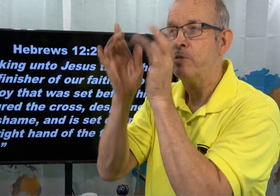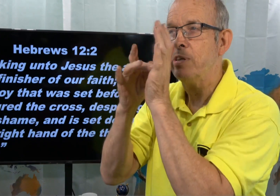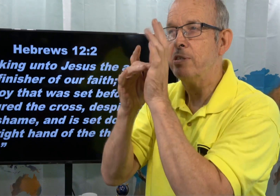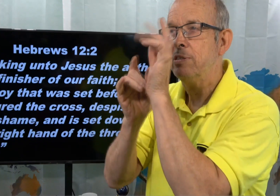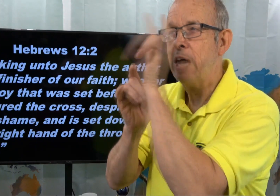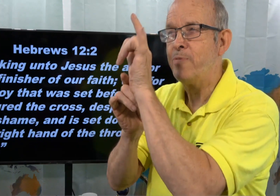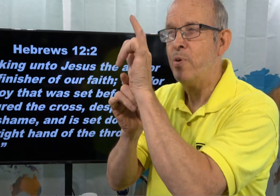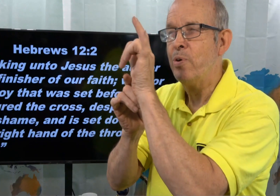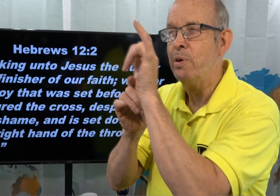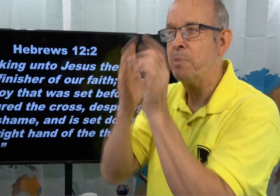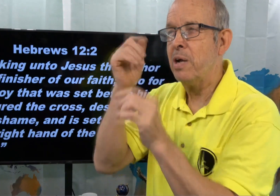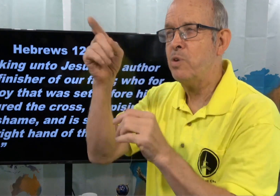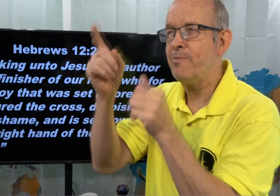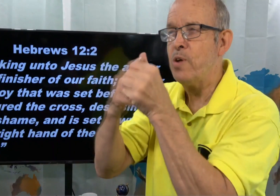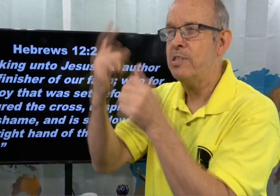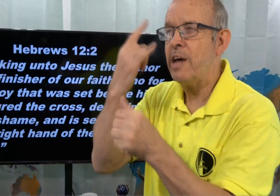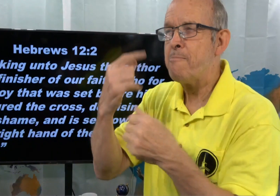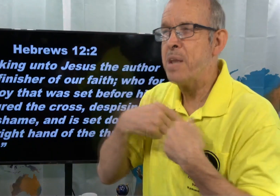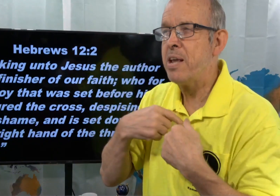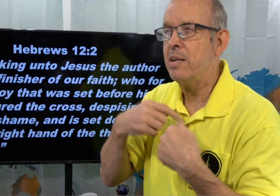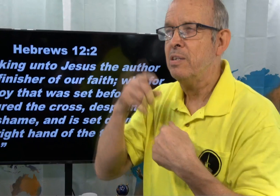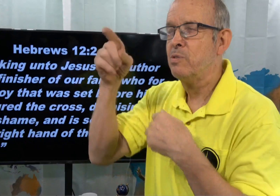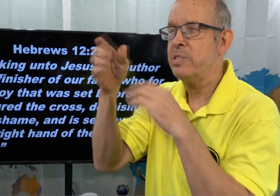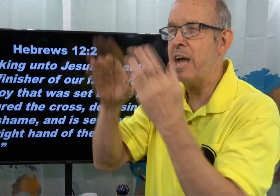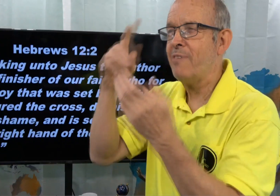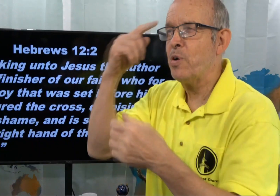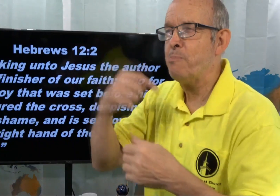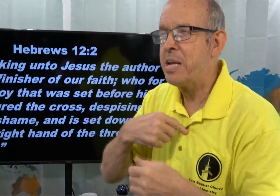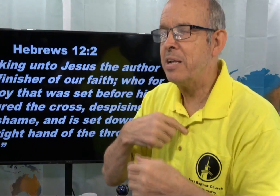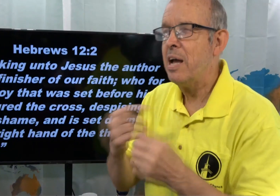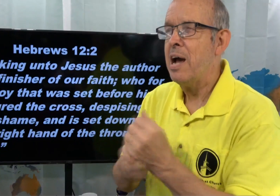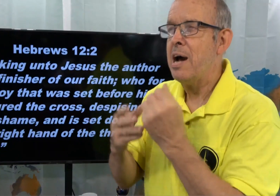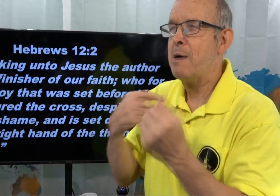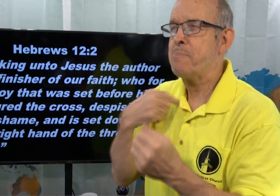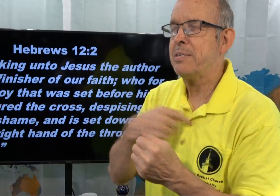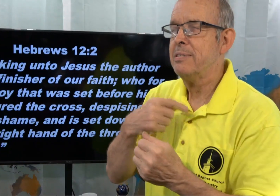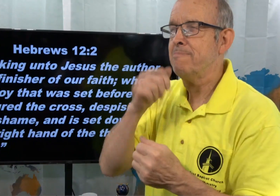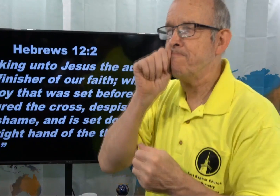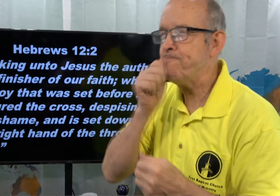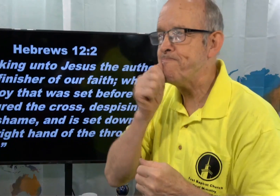Jesus left you because you feel like me. You stand for me. Happened.